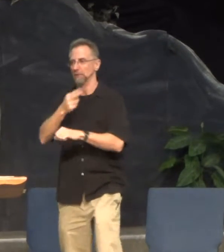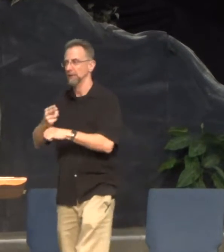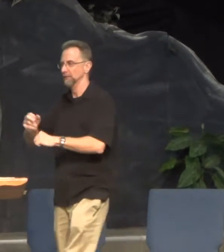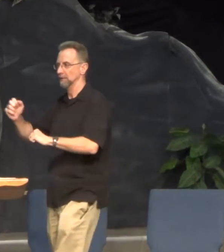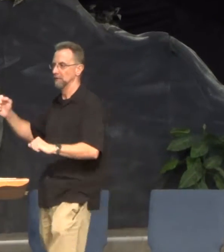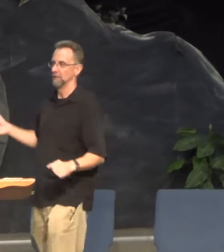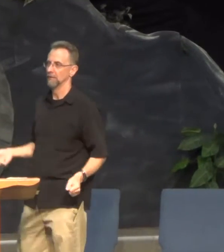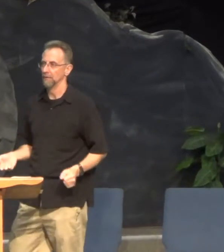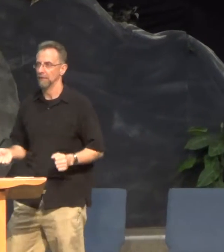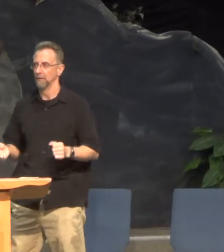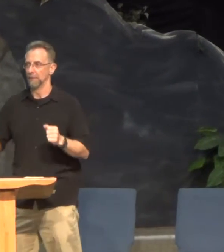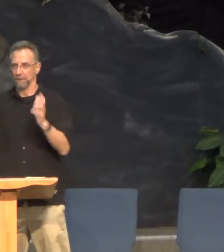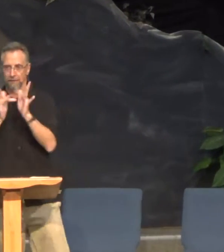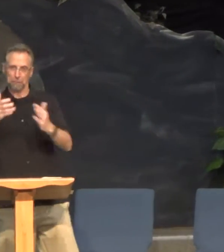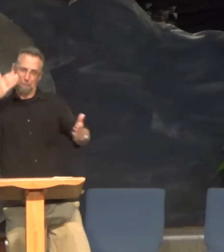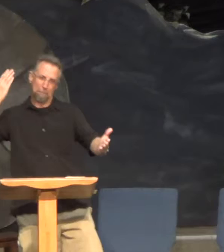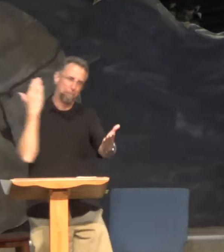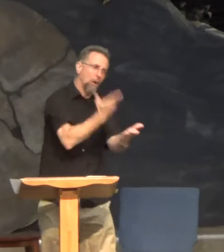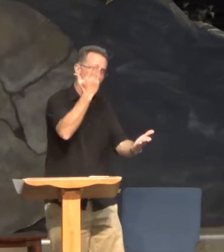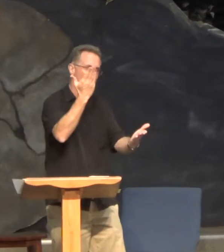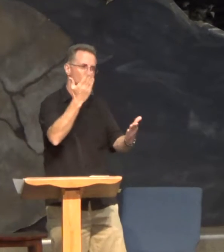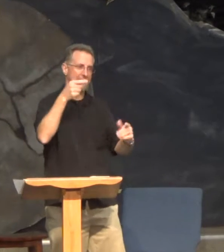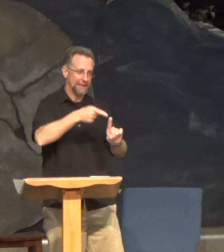15. It represents for us the greatest event in all proof